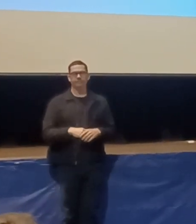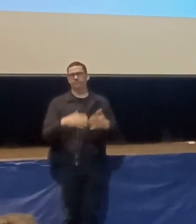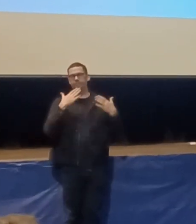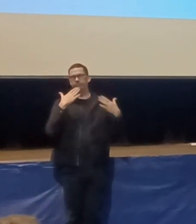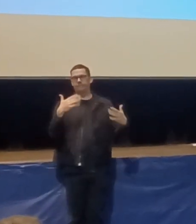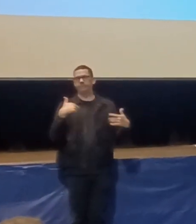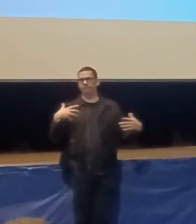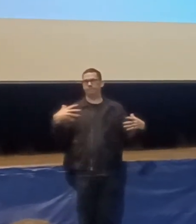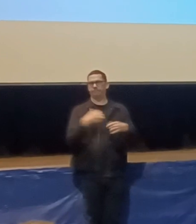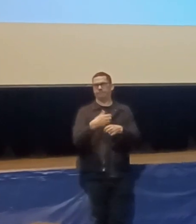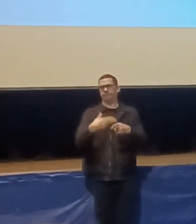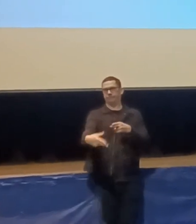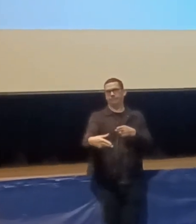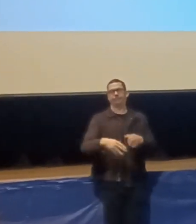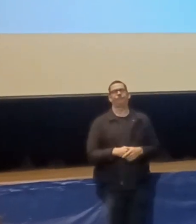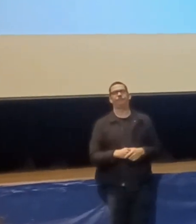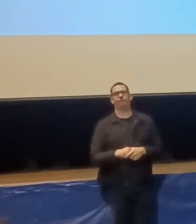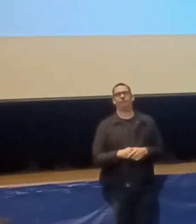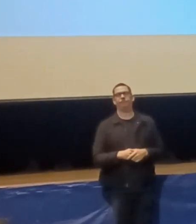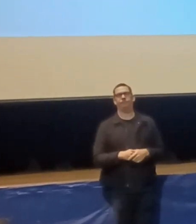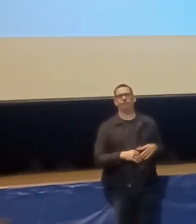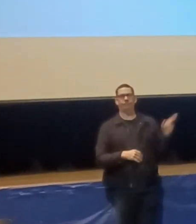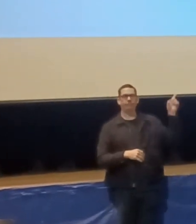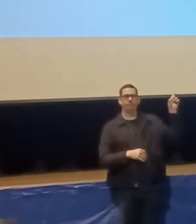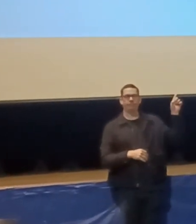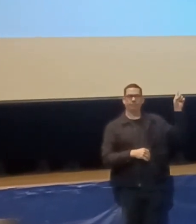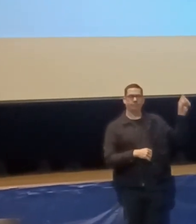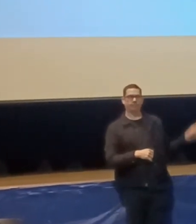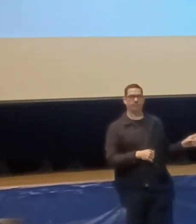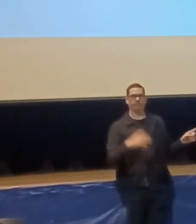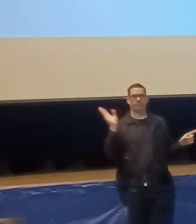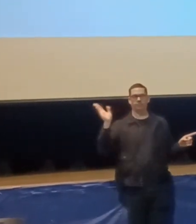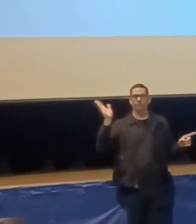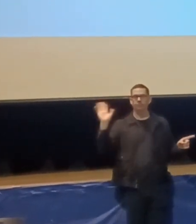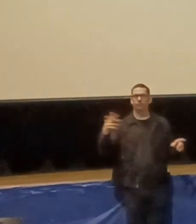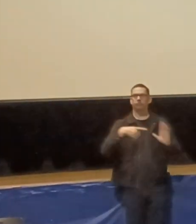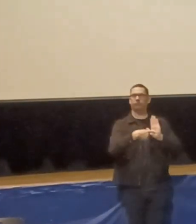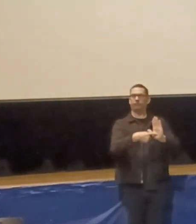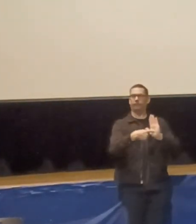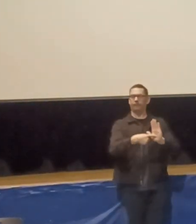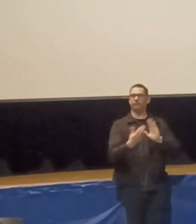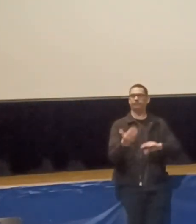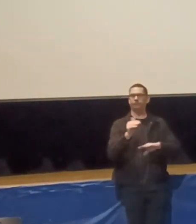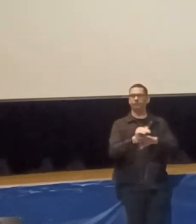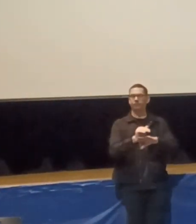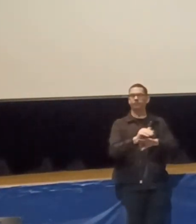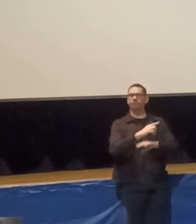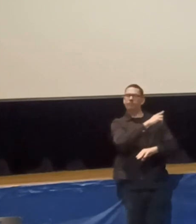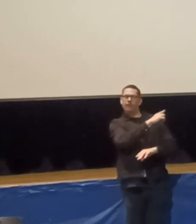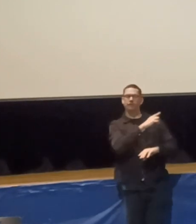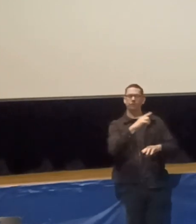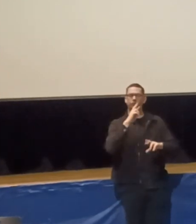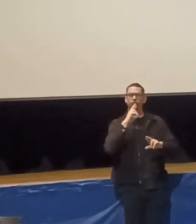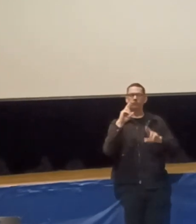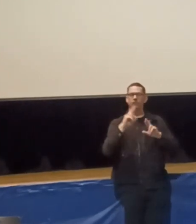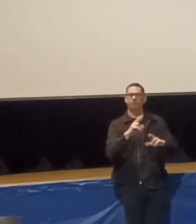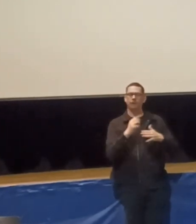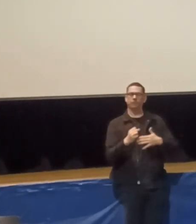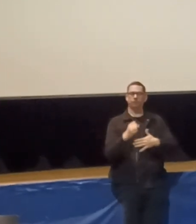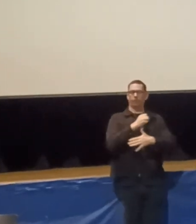brief. What we've put together and shown tonight has been fully in response to the priorities that